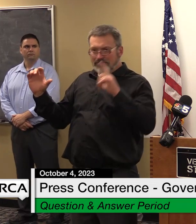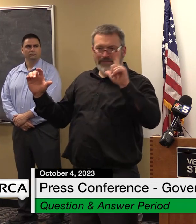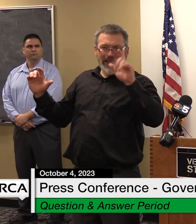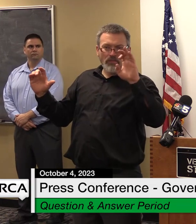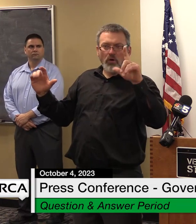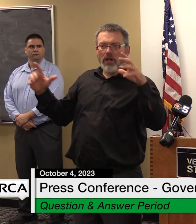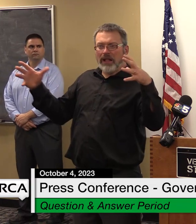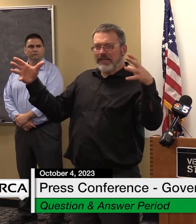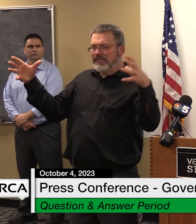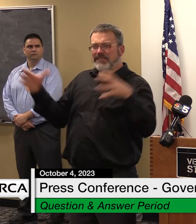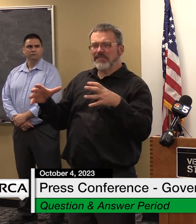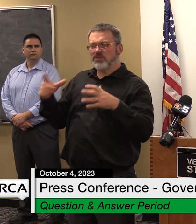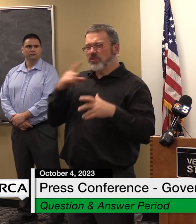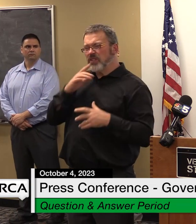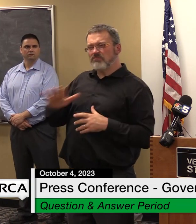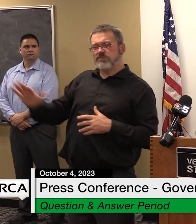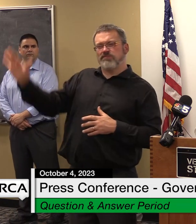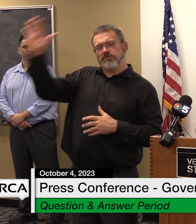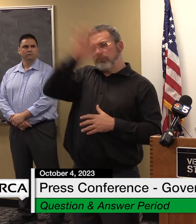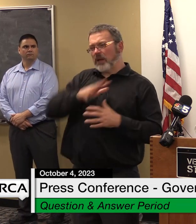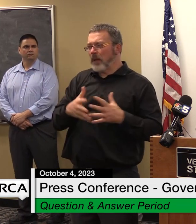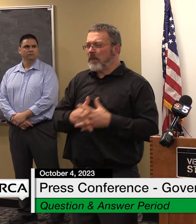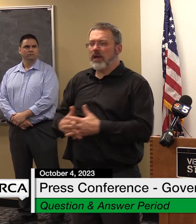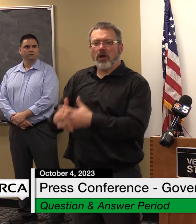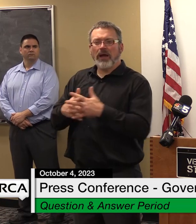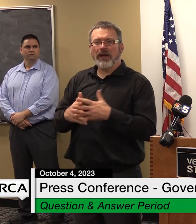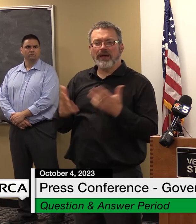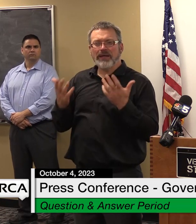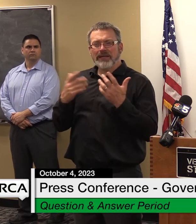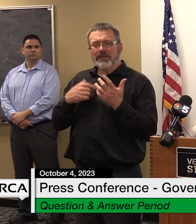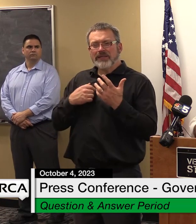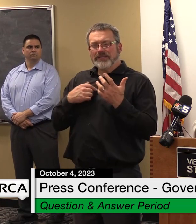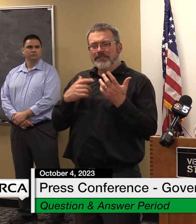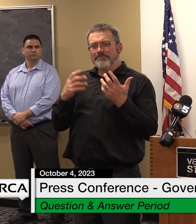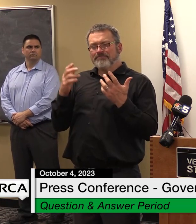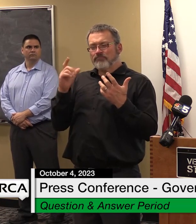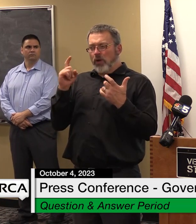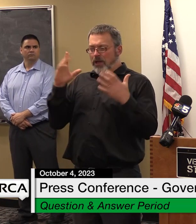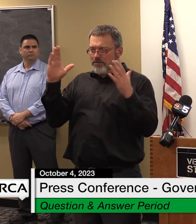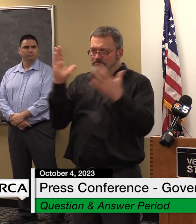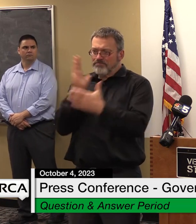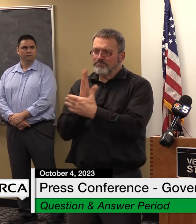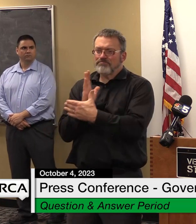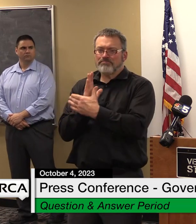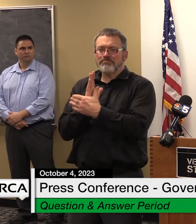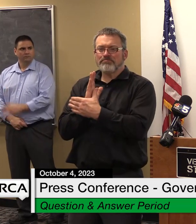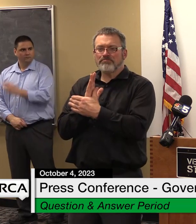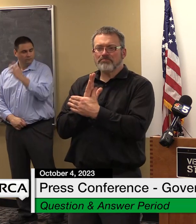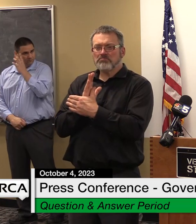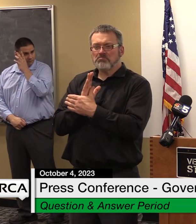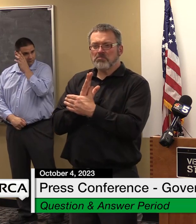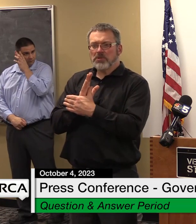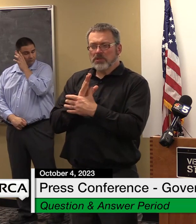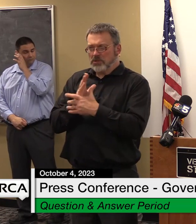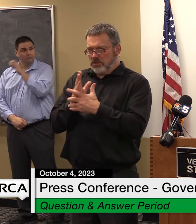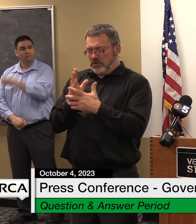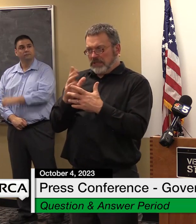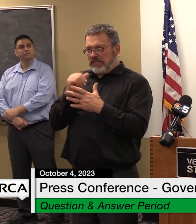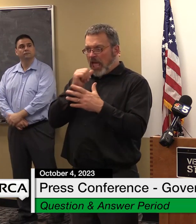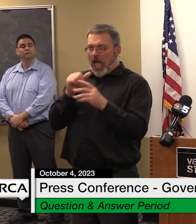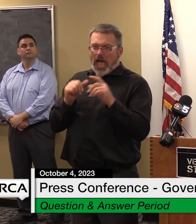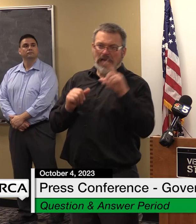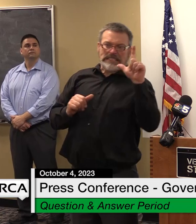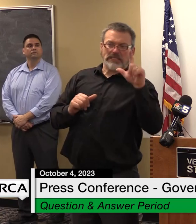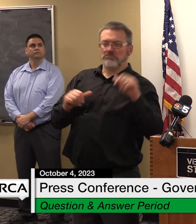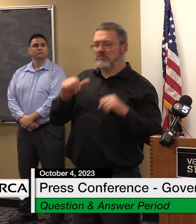people across the country are more moderate centrists. It's extremists on both sides of the aisle that have the